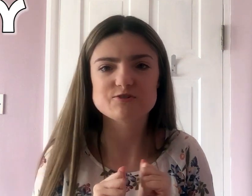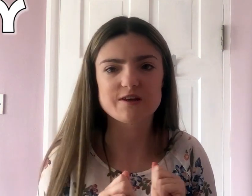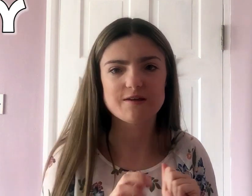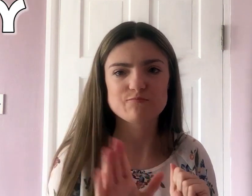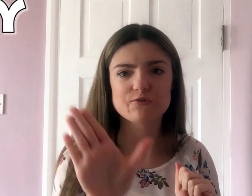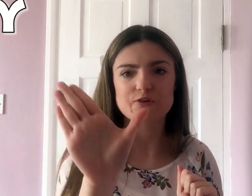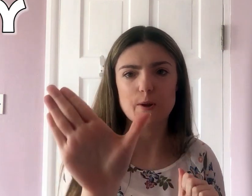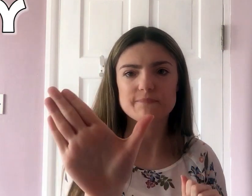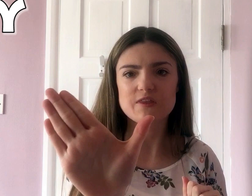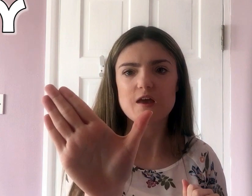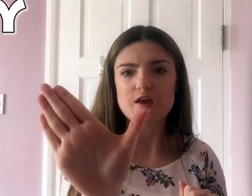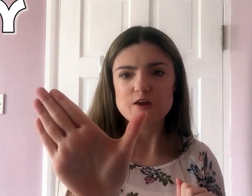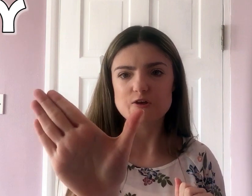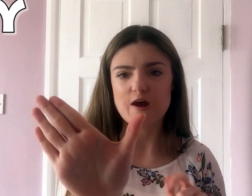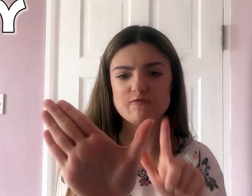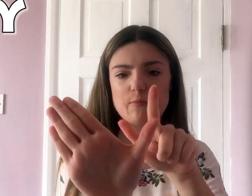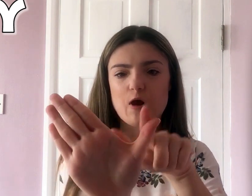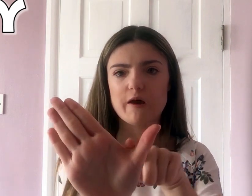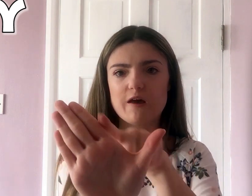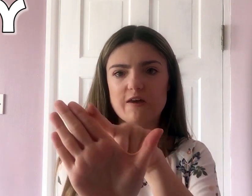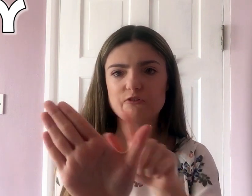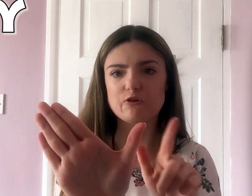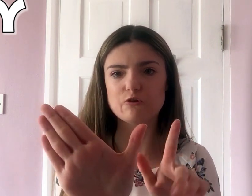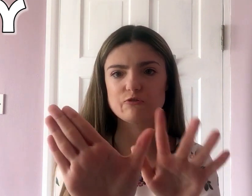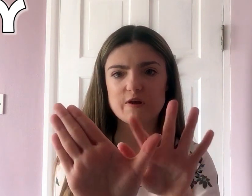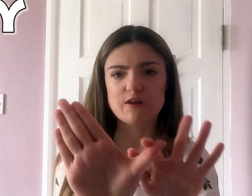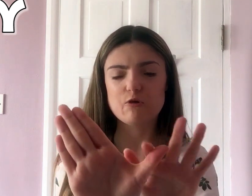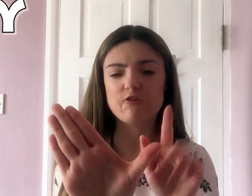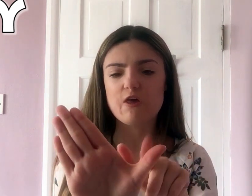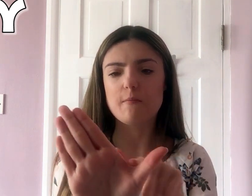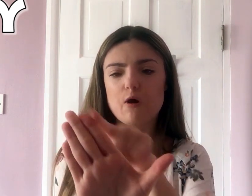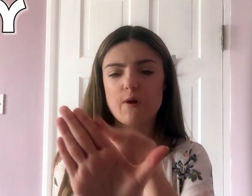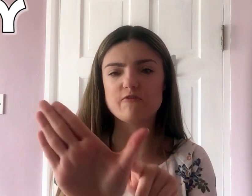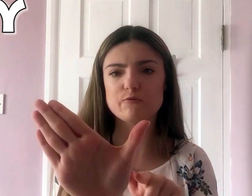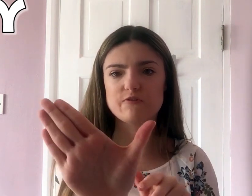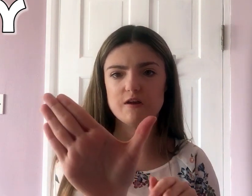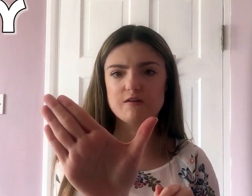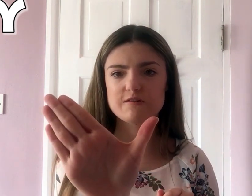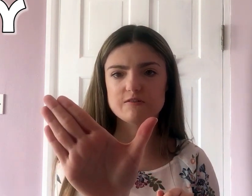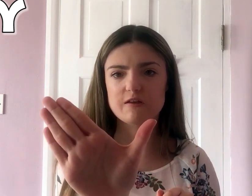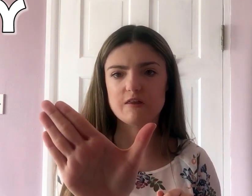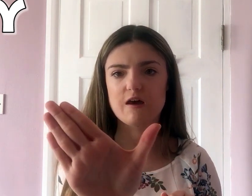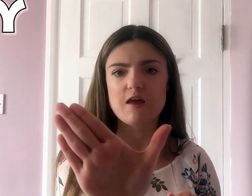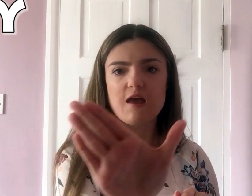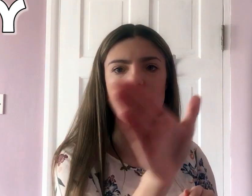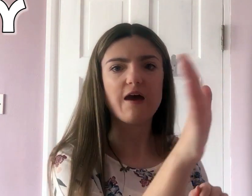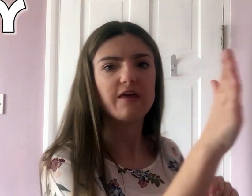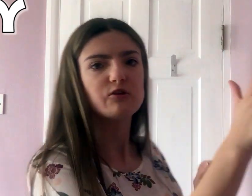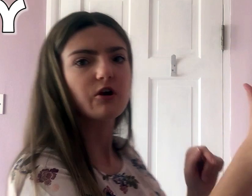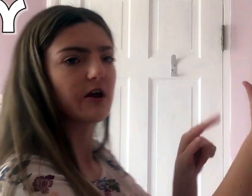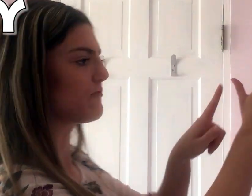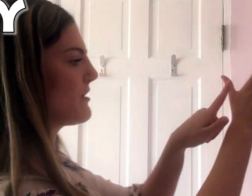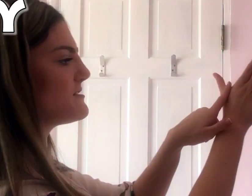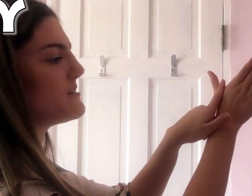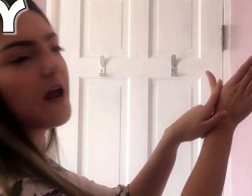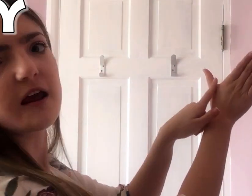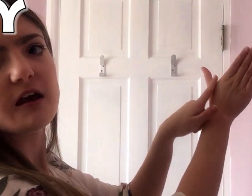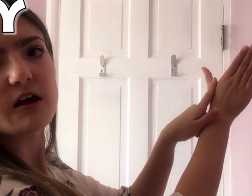tricky. So you've got to have your palm out like that, so you're spreading your thumb away from your finger, so it's like that. And then you're kind of resting